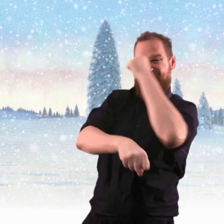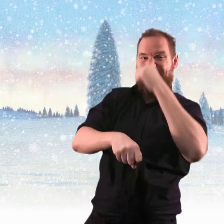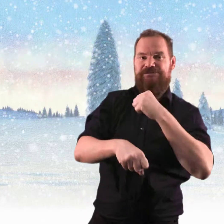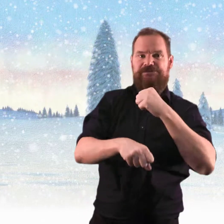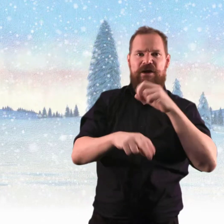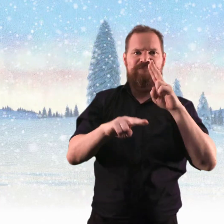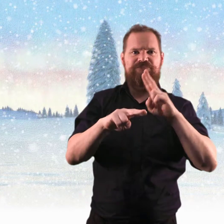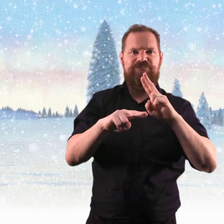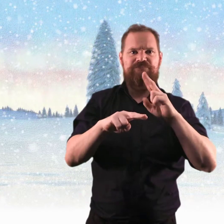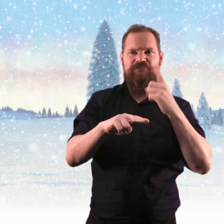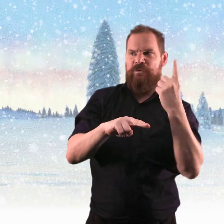joy.